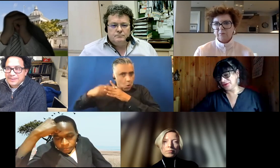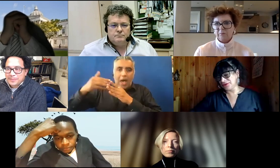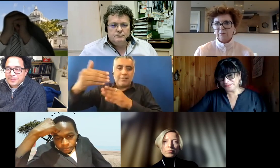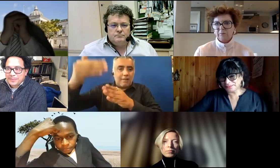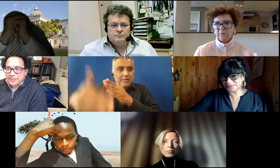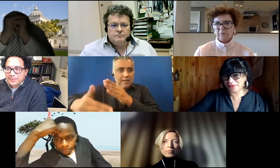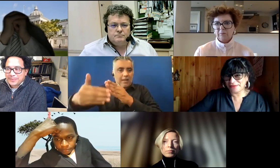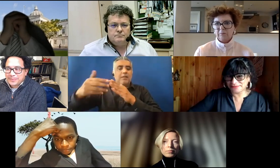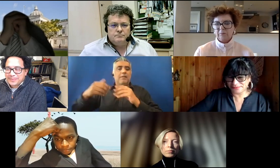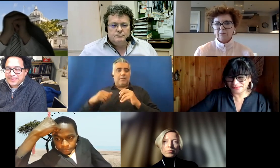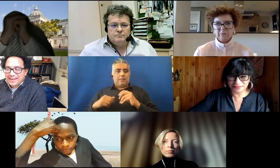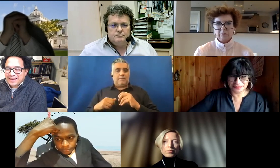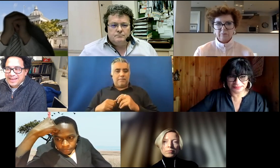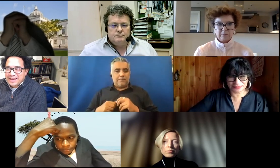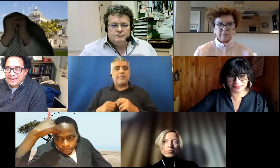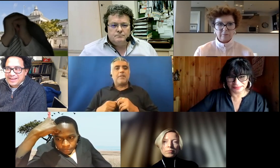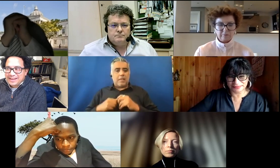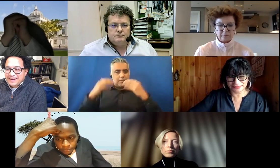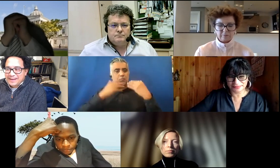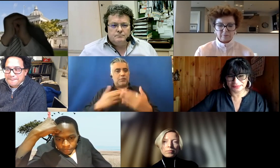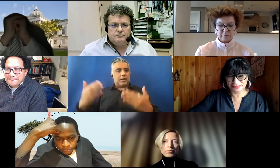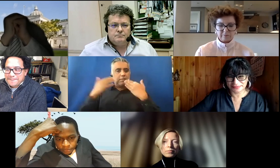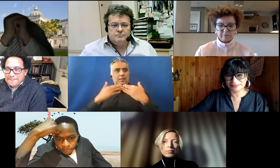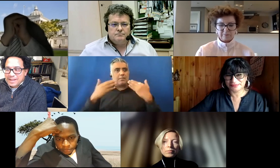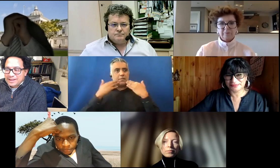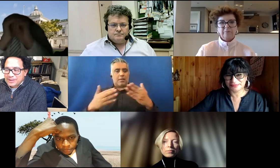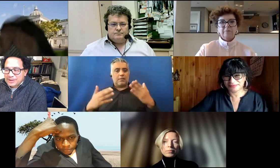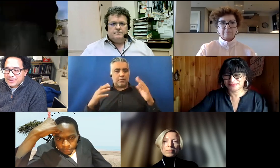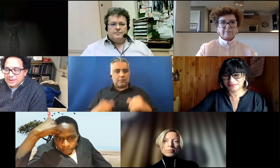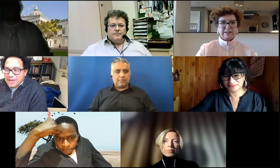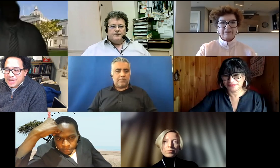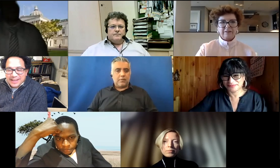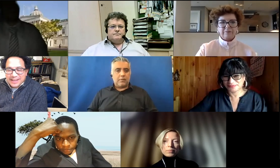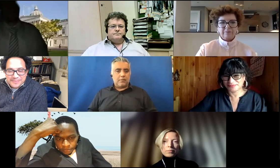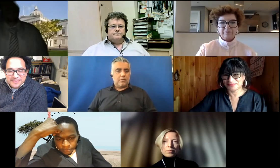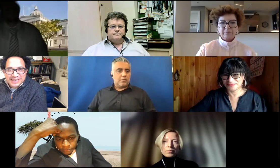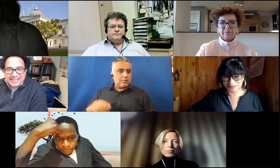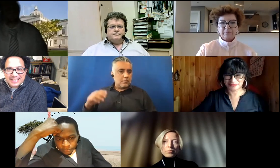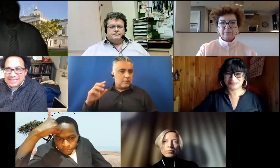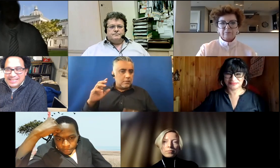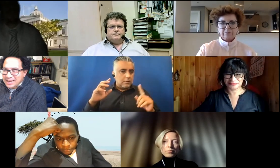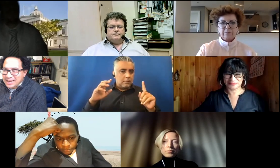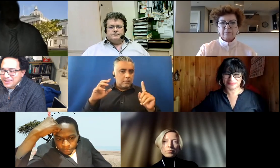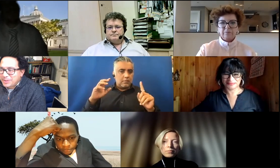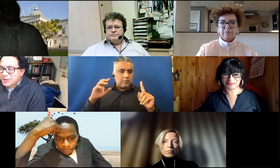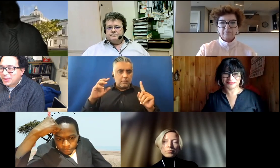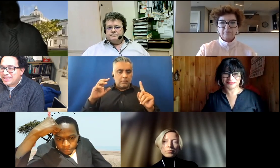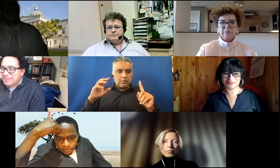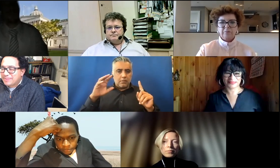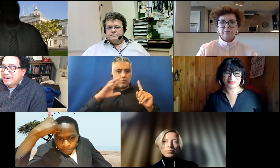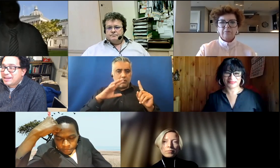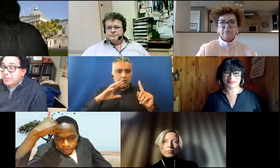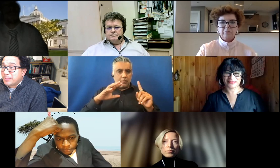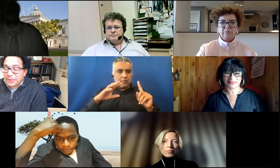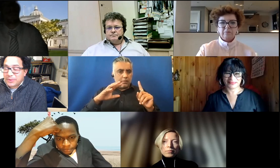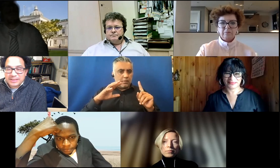beginning. So thank you. Thank you very, very much. Sharon, since I'm cutting into my own talking time by making